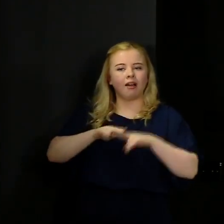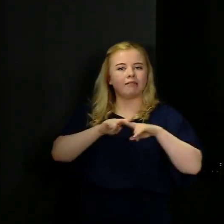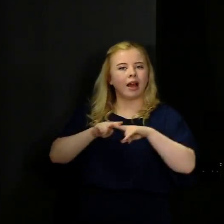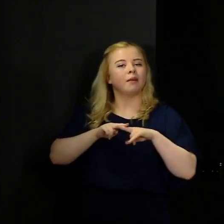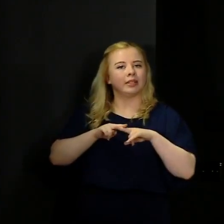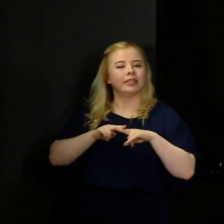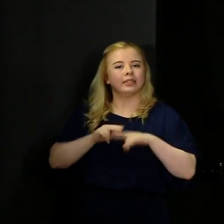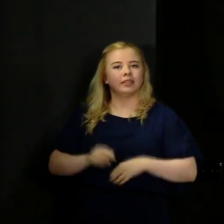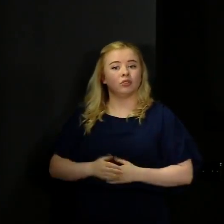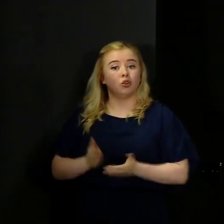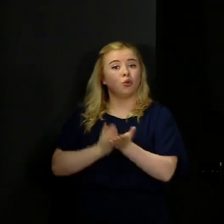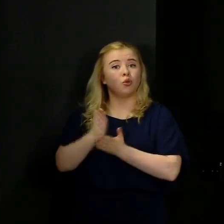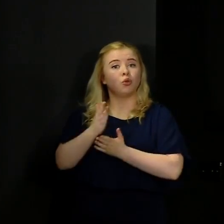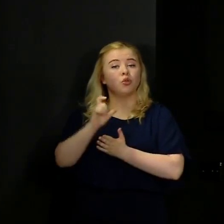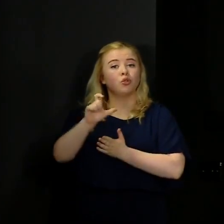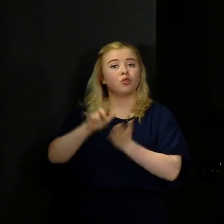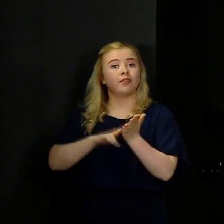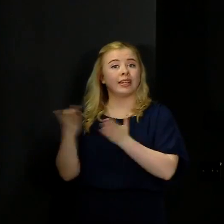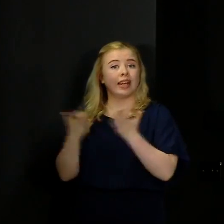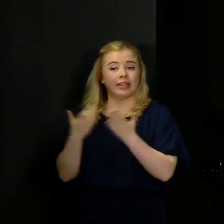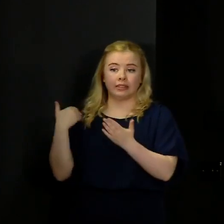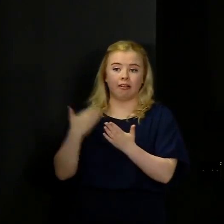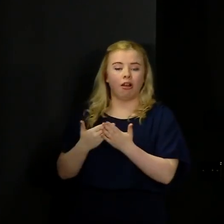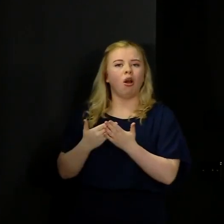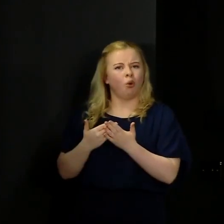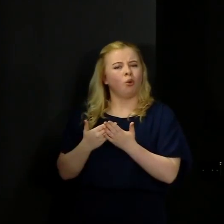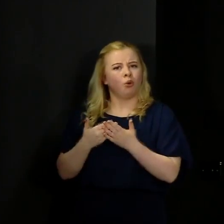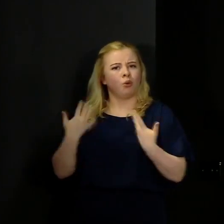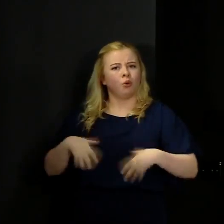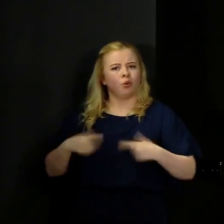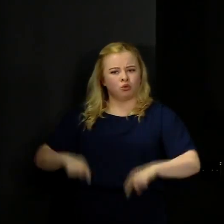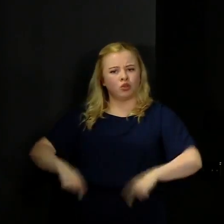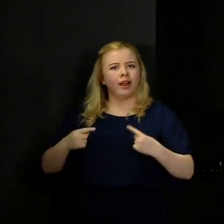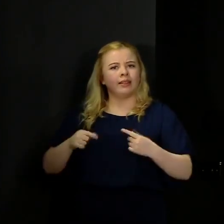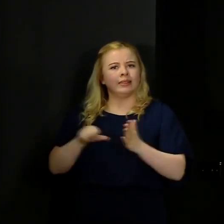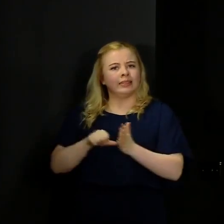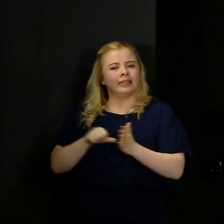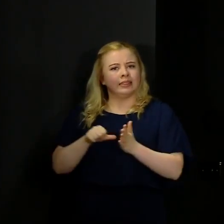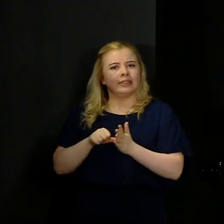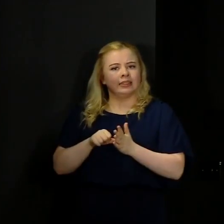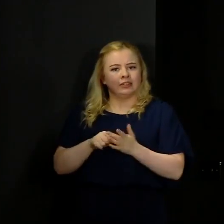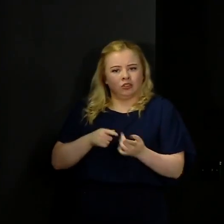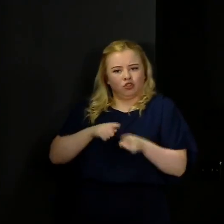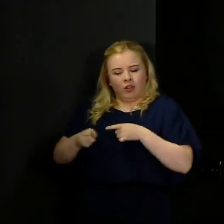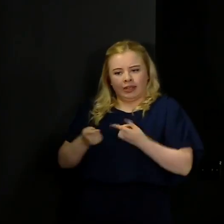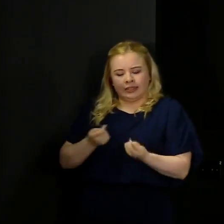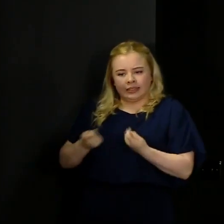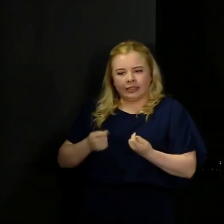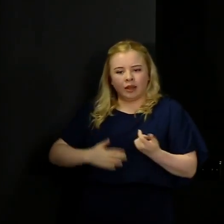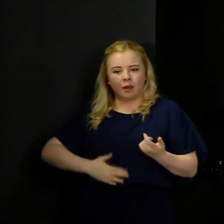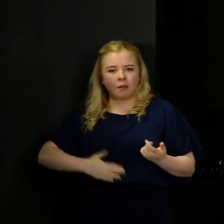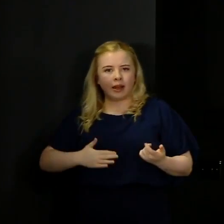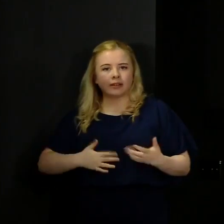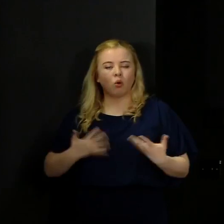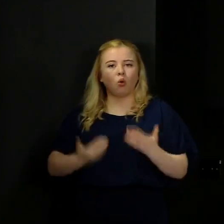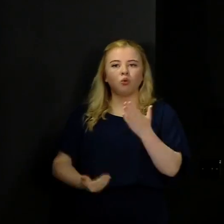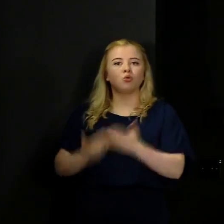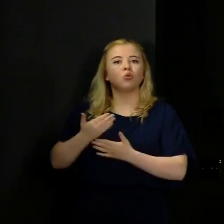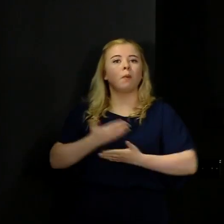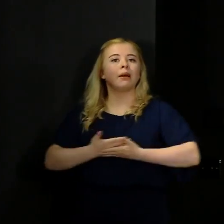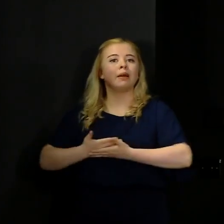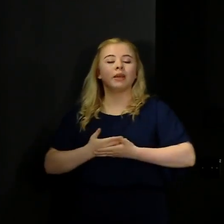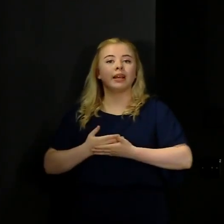the COVID-19 period, it's been particularly challenging and difficult to be able to manage a pregnancy or a new baby